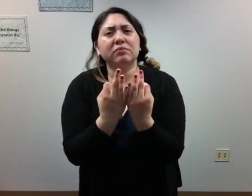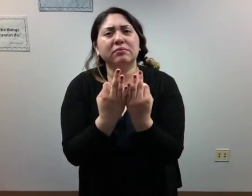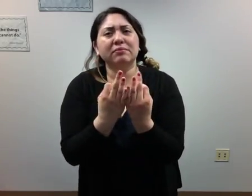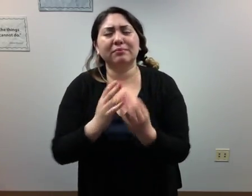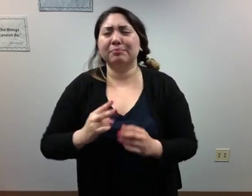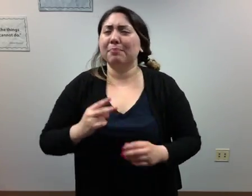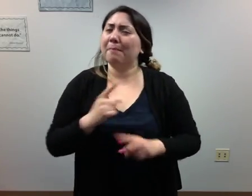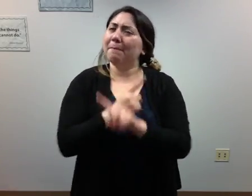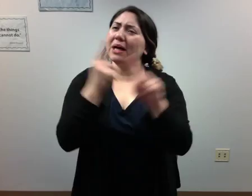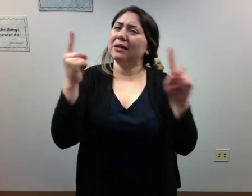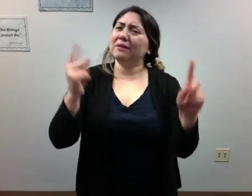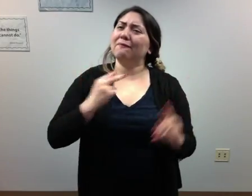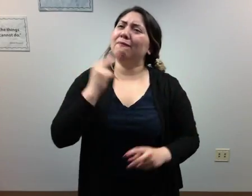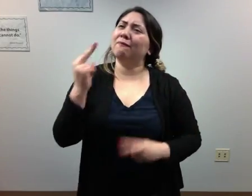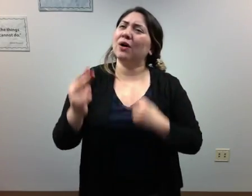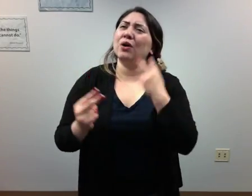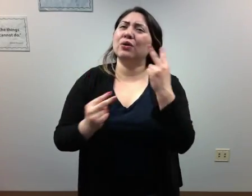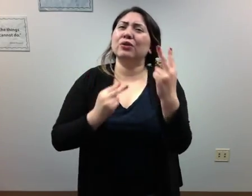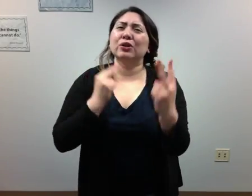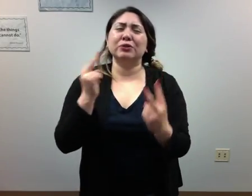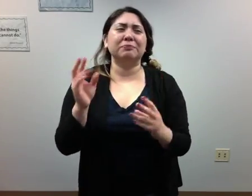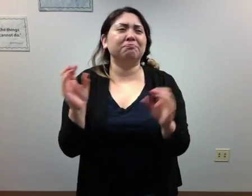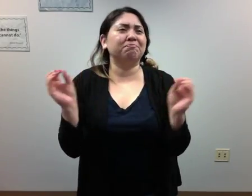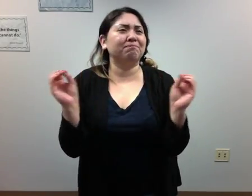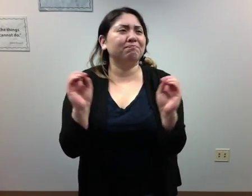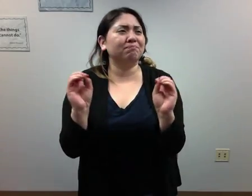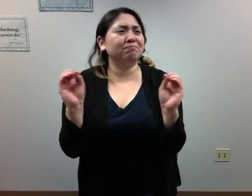I think maybe we're too tired.